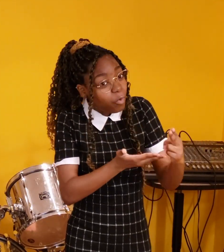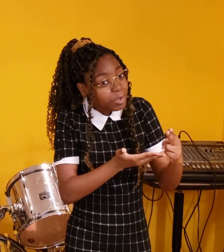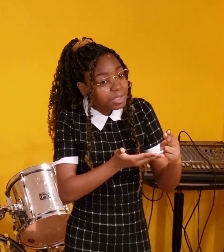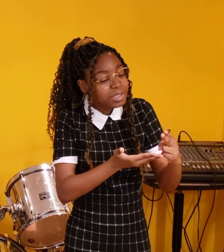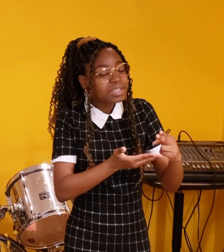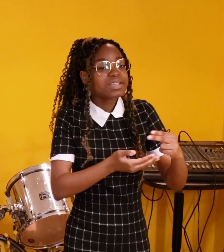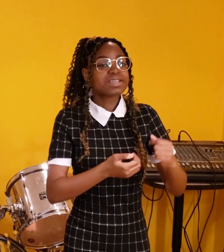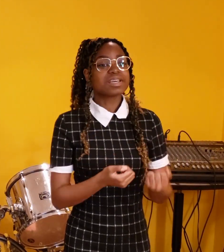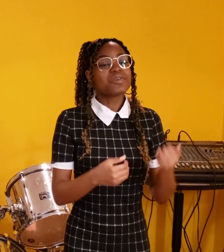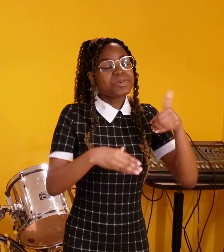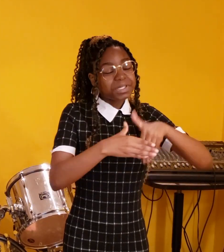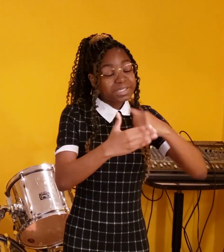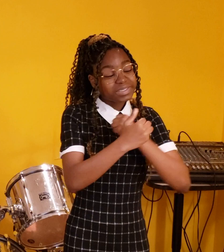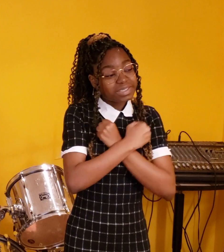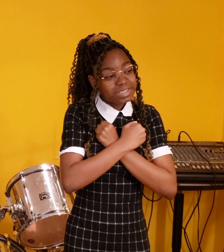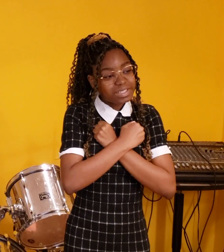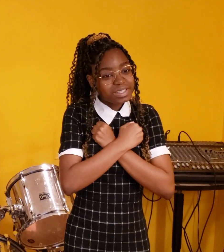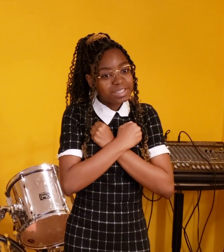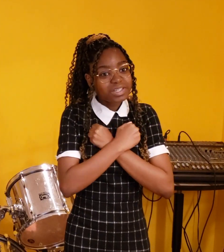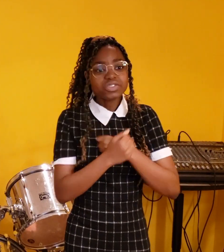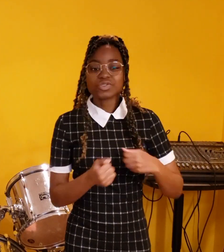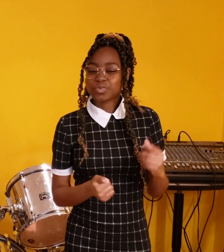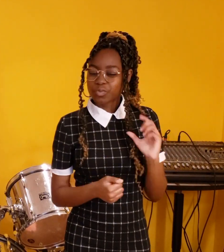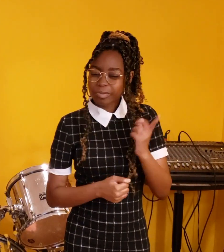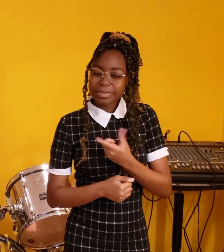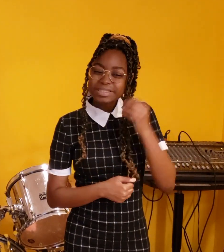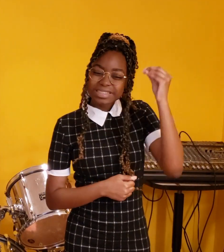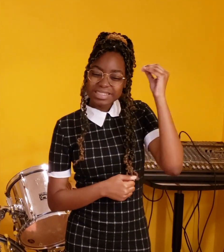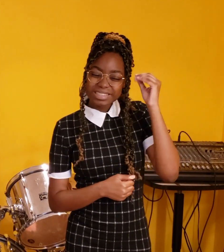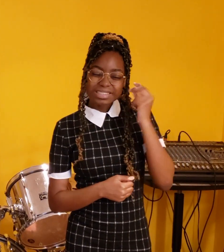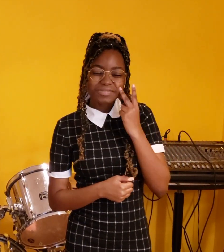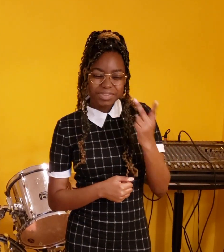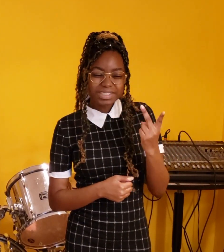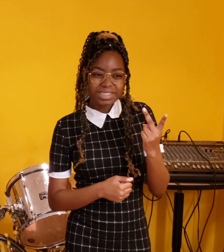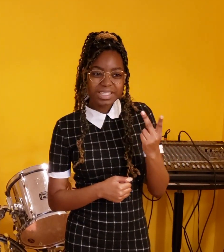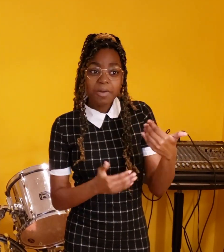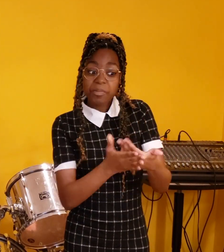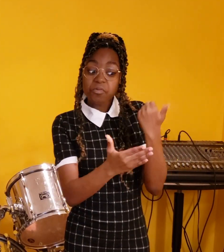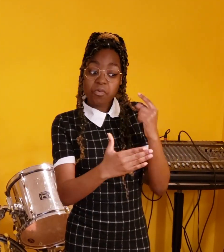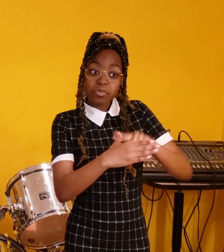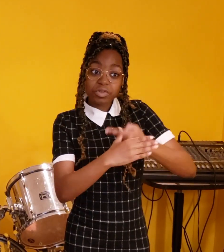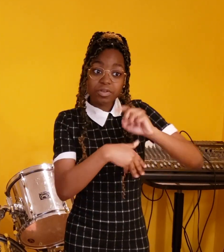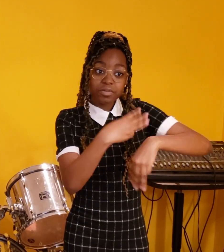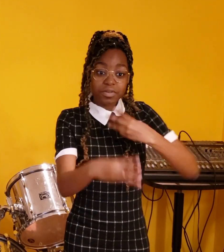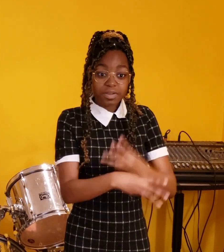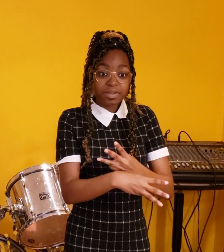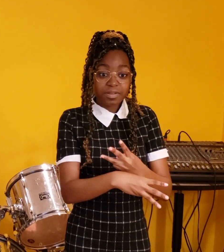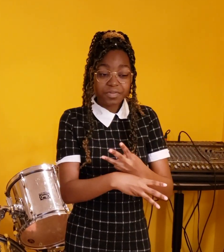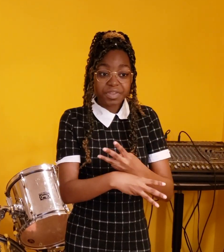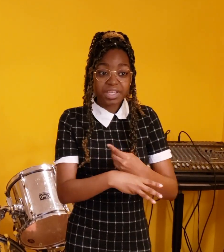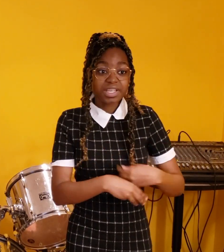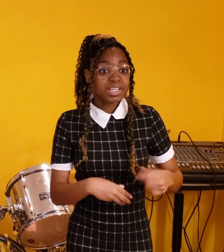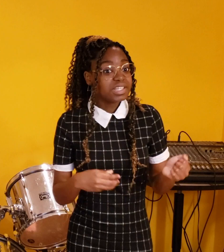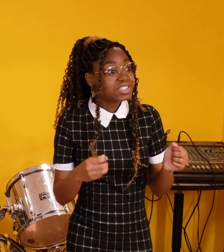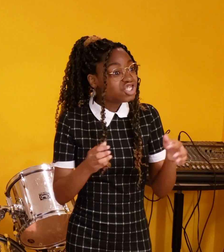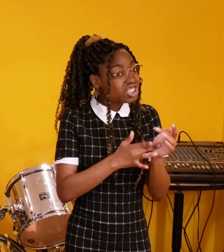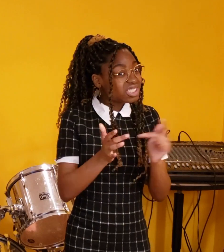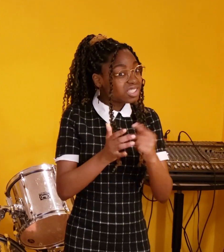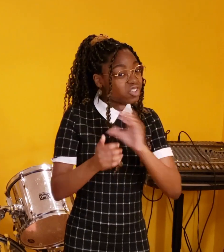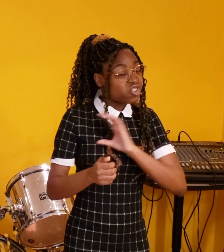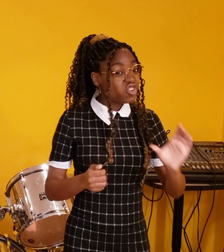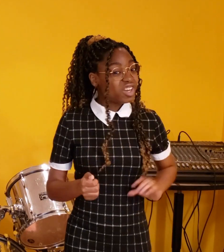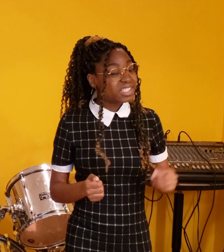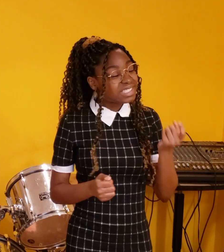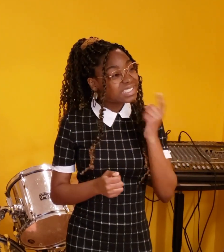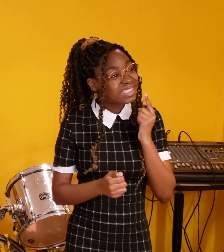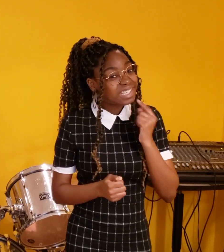before him in love." So we see right away that before the foundation of the world, when there was love, when Jesus Christ said there was love between him